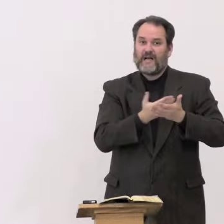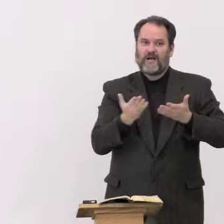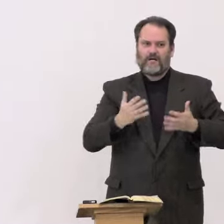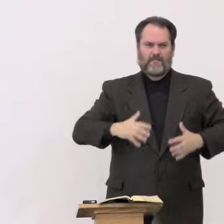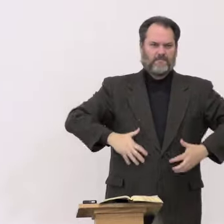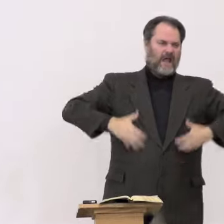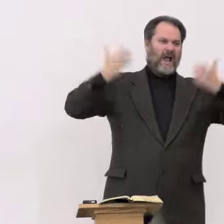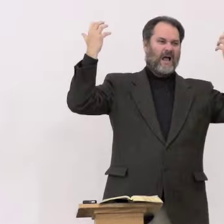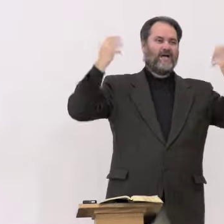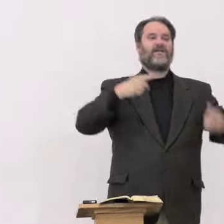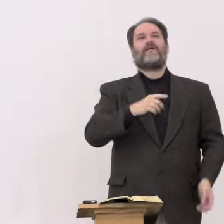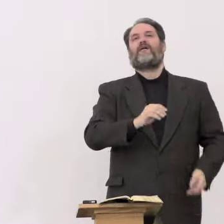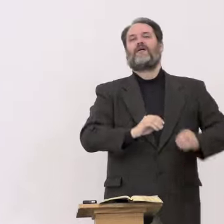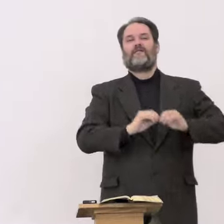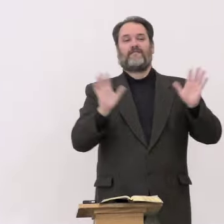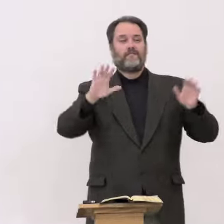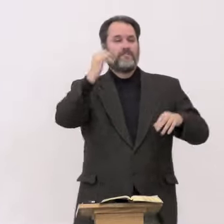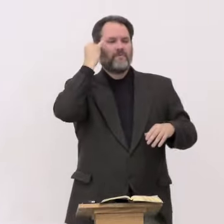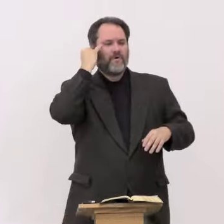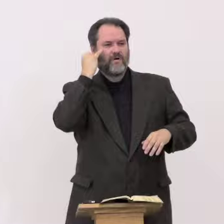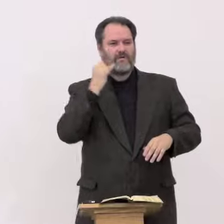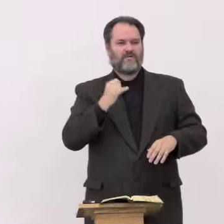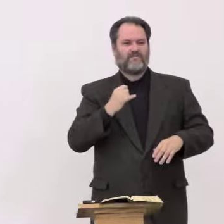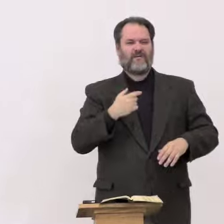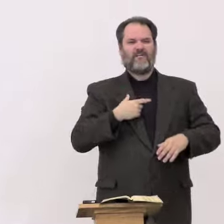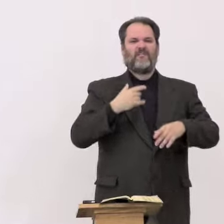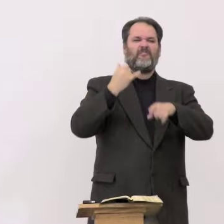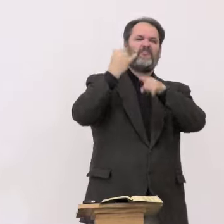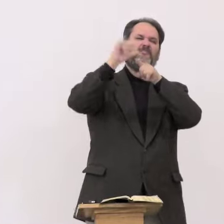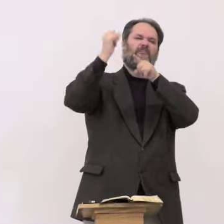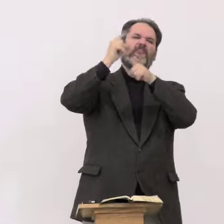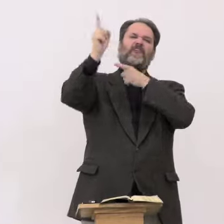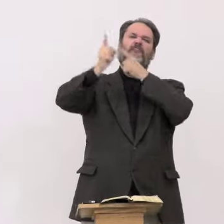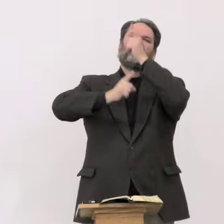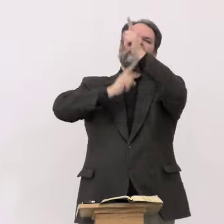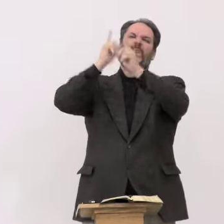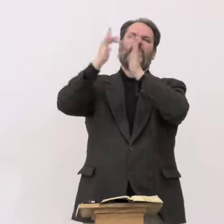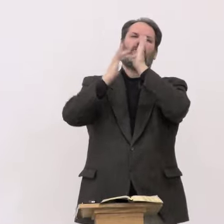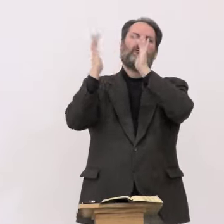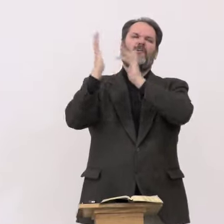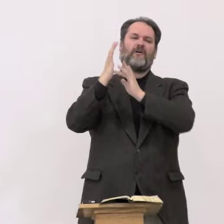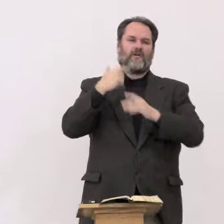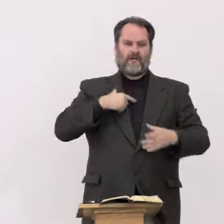You can tell whenever you mess with their things or something they love, you can tell